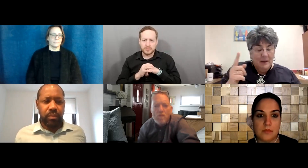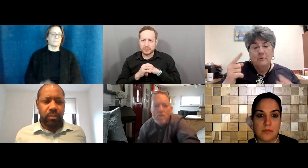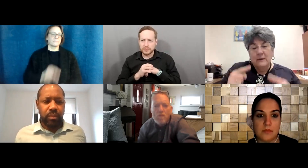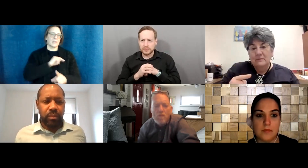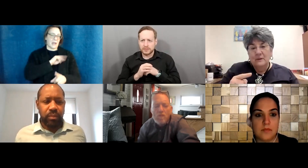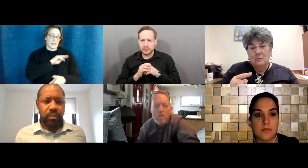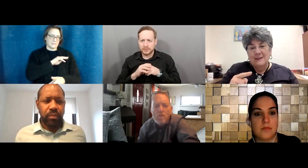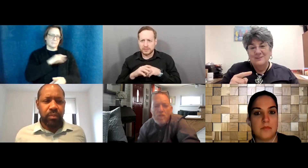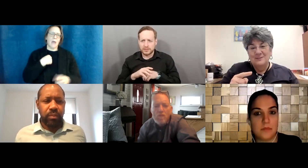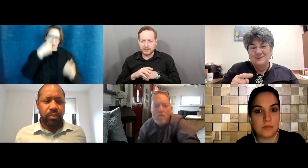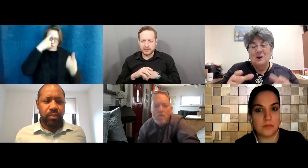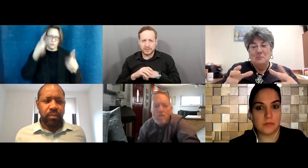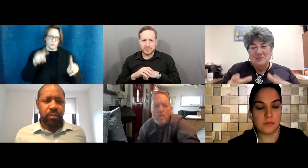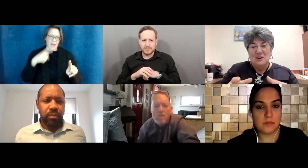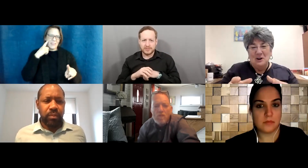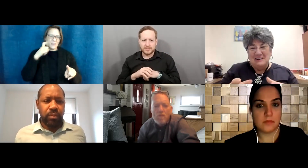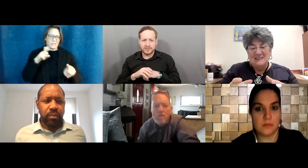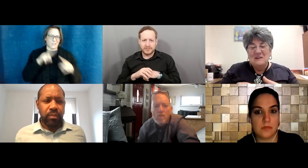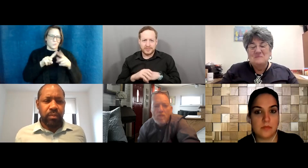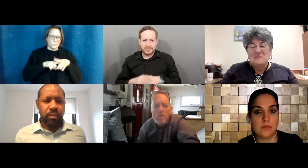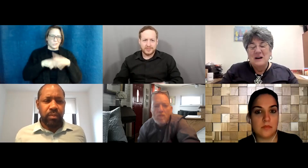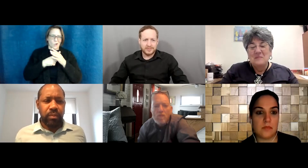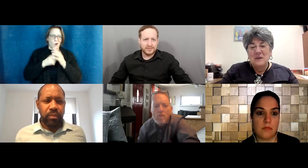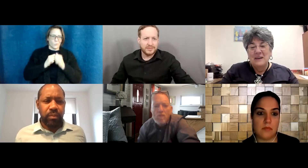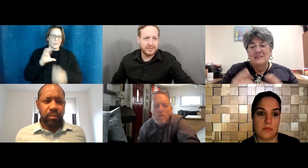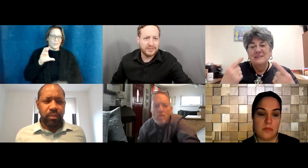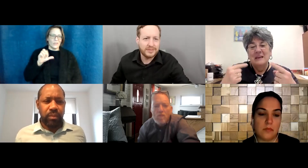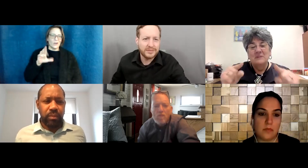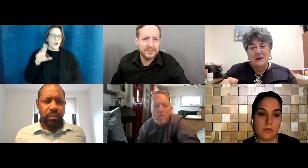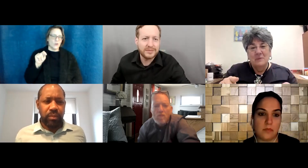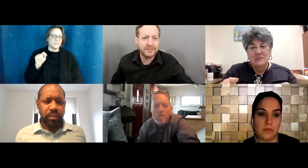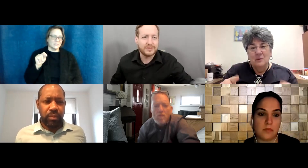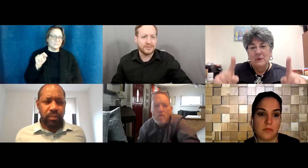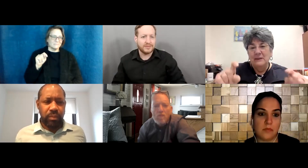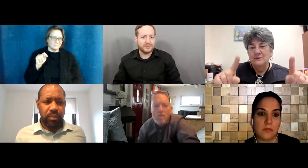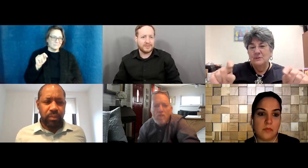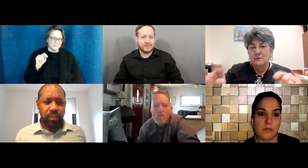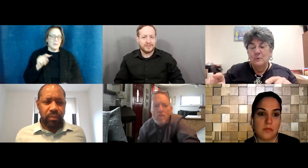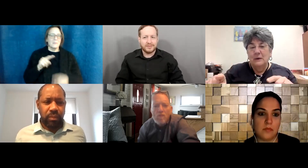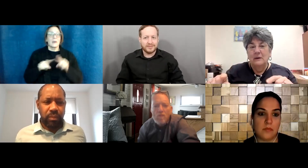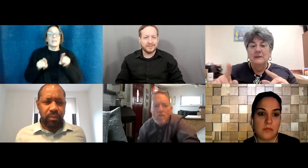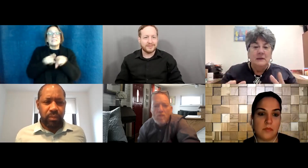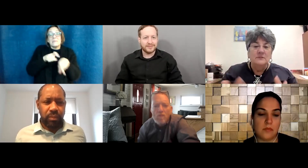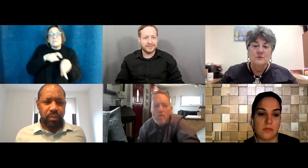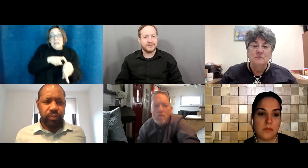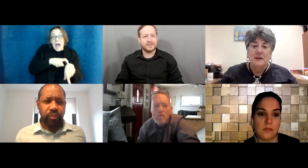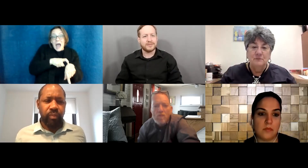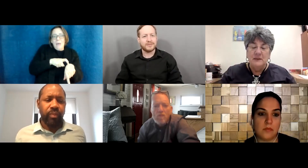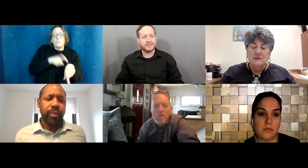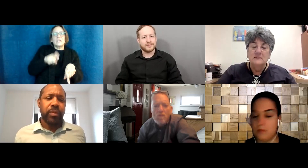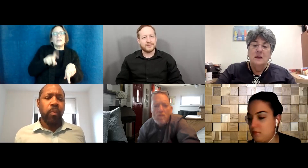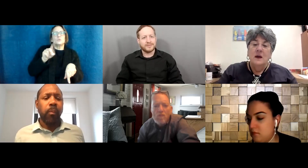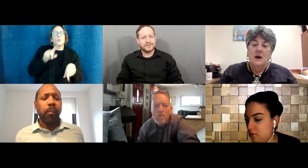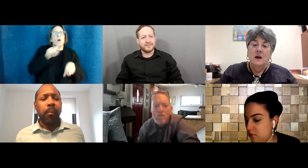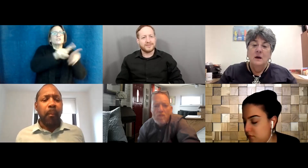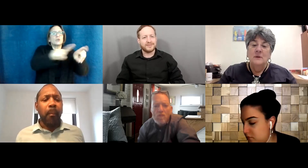I agree. I think we need to start with the cart. But at the same time, I think we need to do a survey of